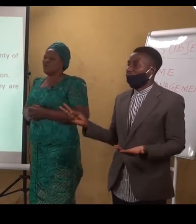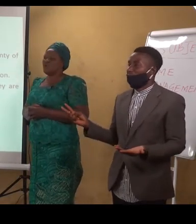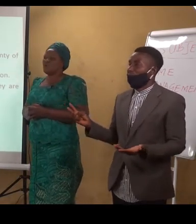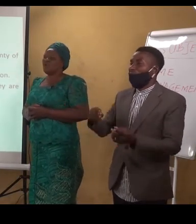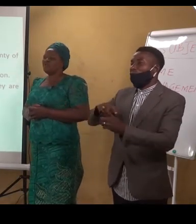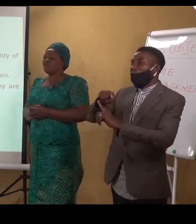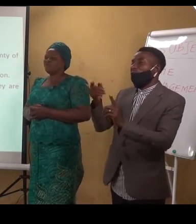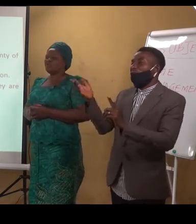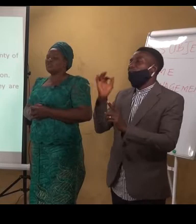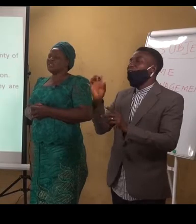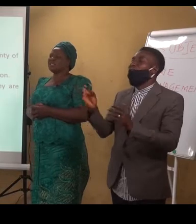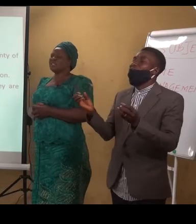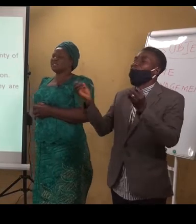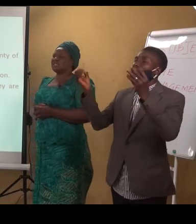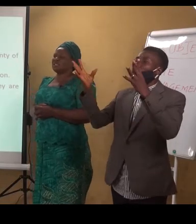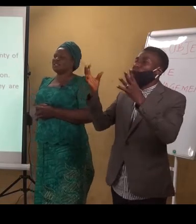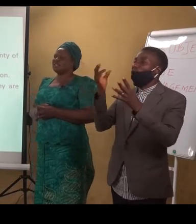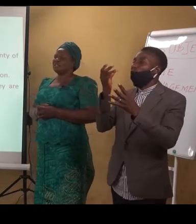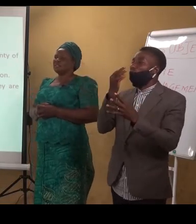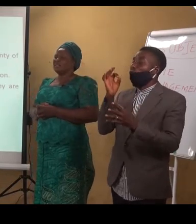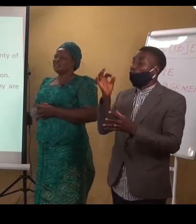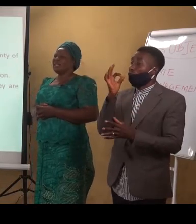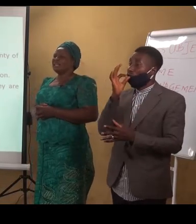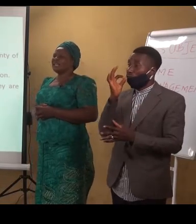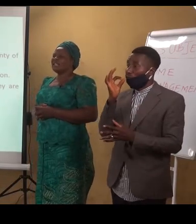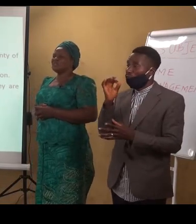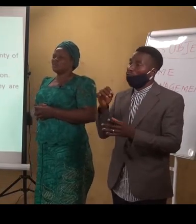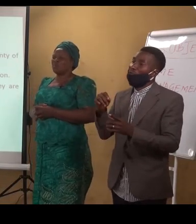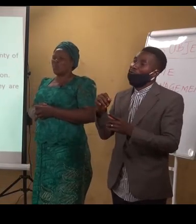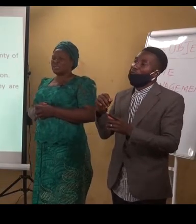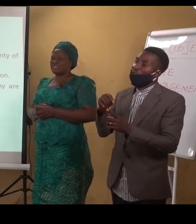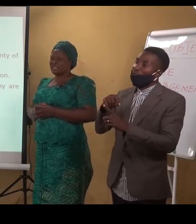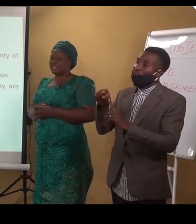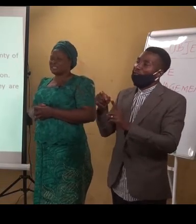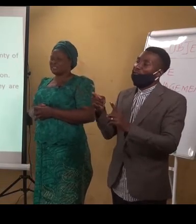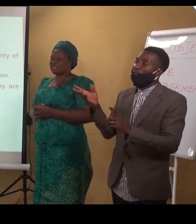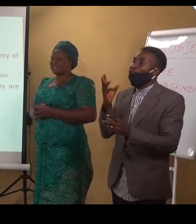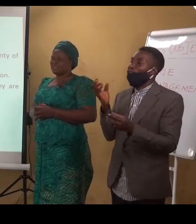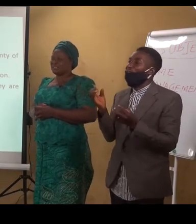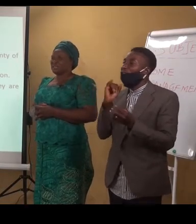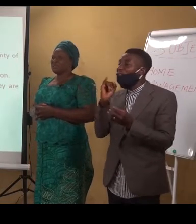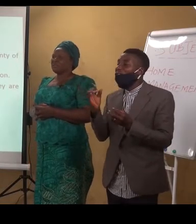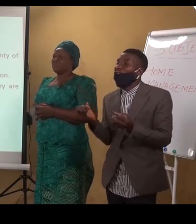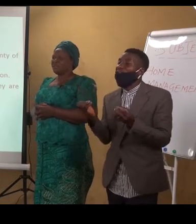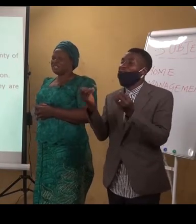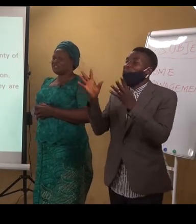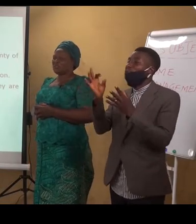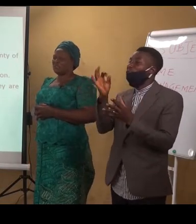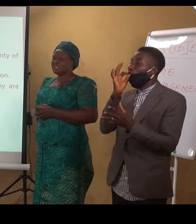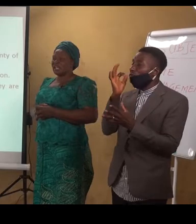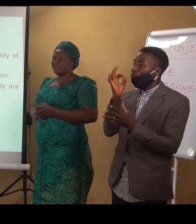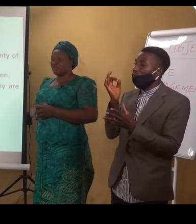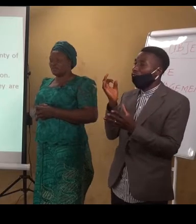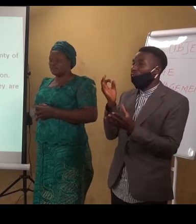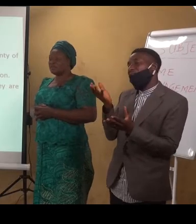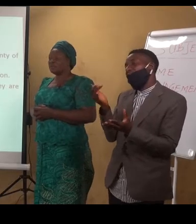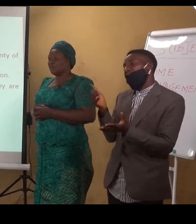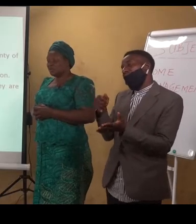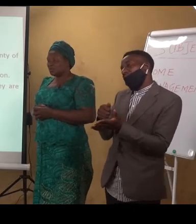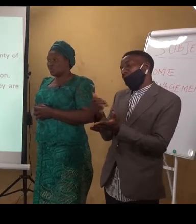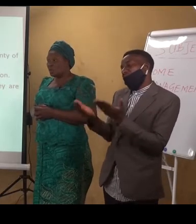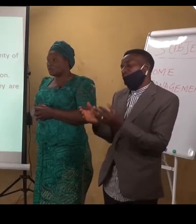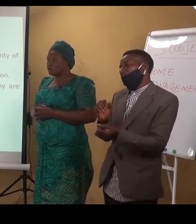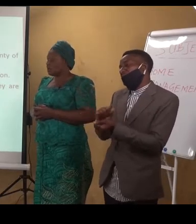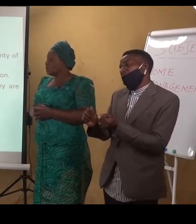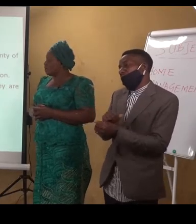food. When food is in season, there tends to be wastage. So the reasons for preserving food